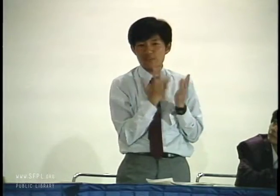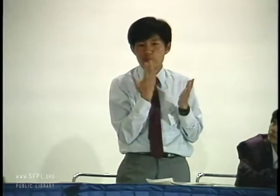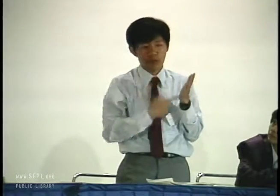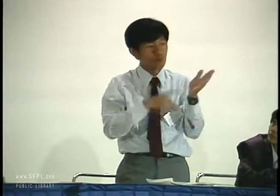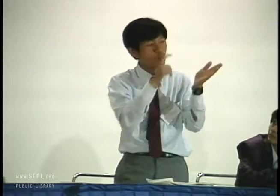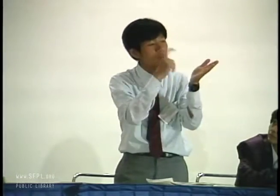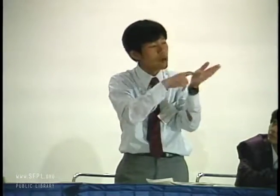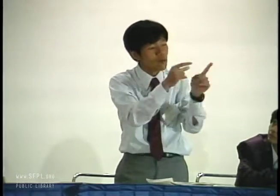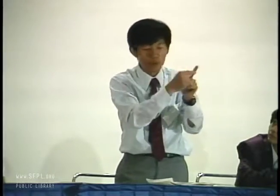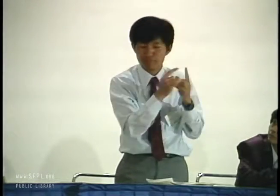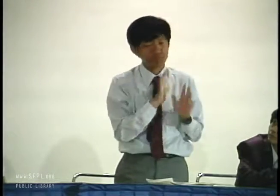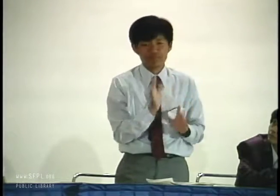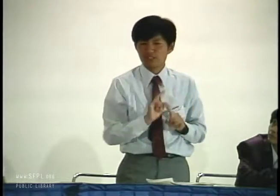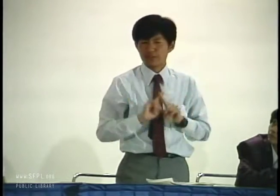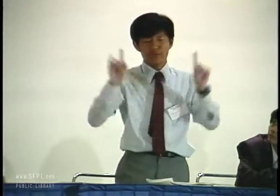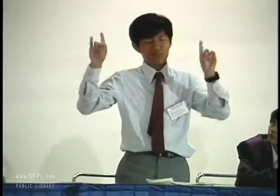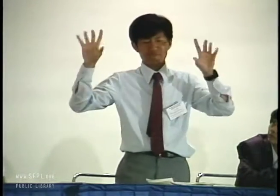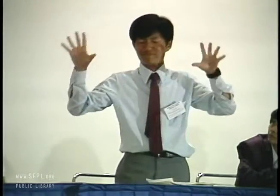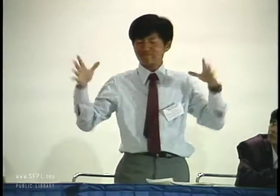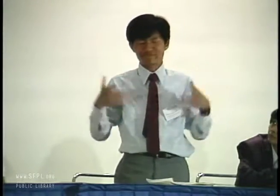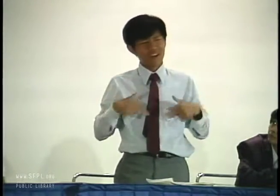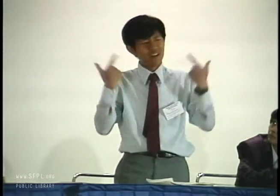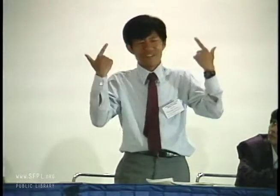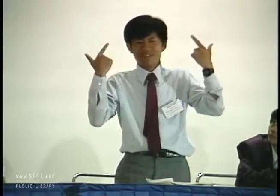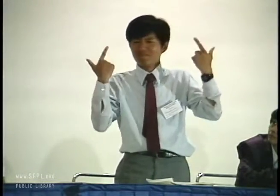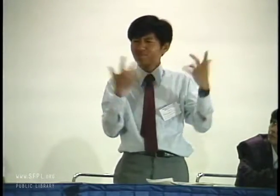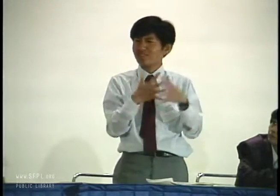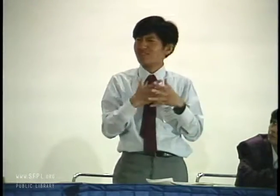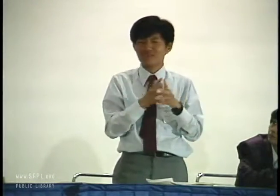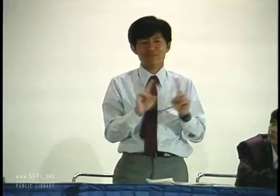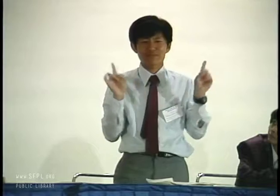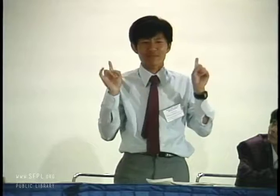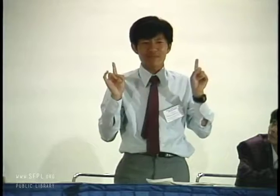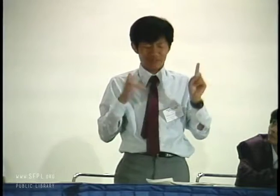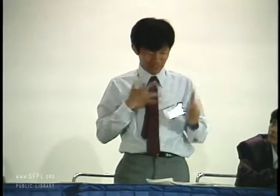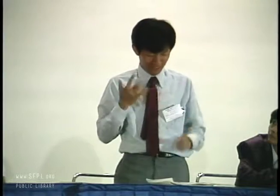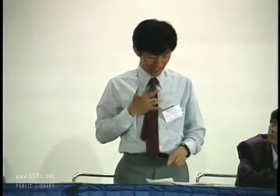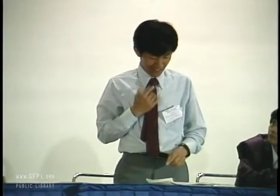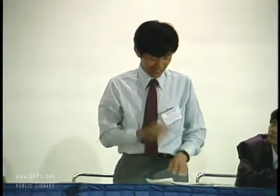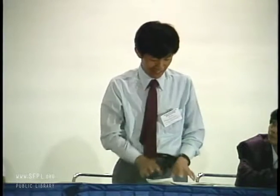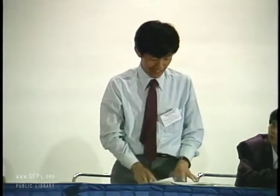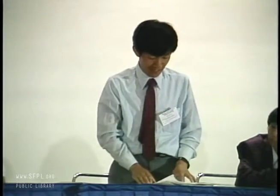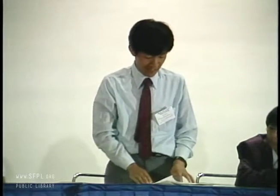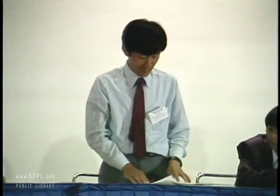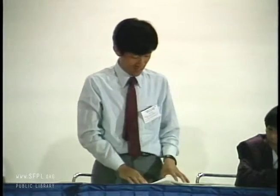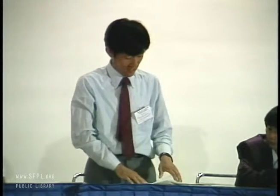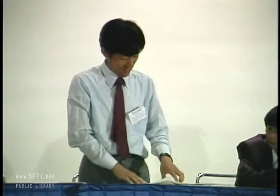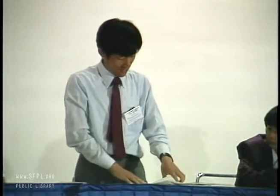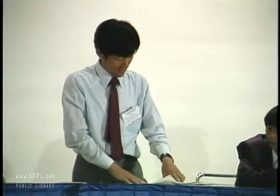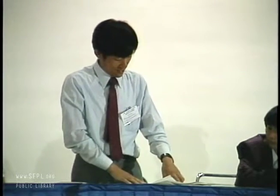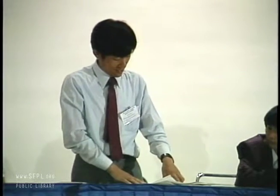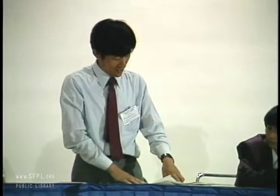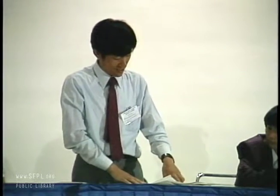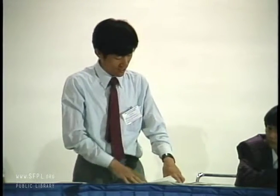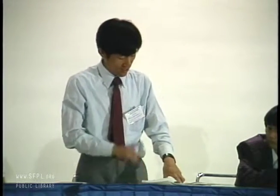But they never asked me what these words meant. It was a very different life here once we moved to America.